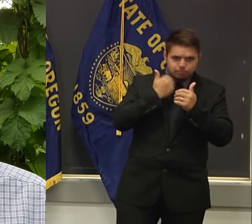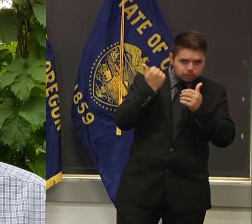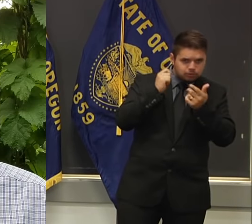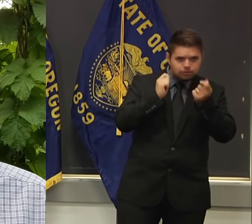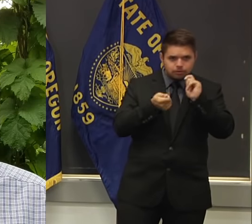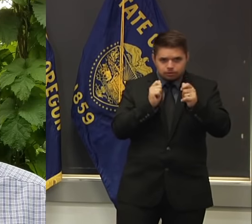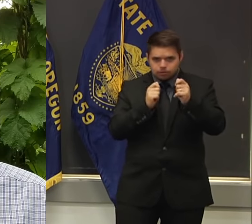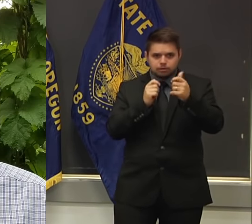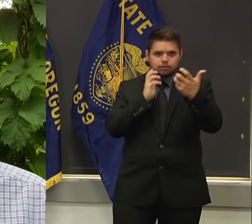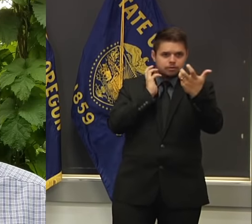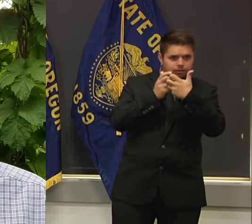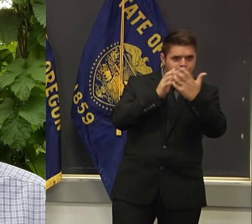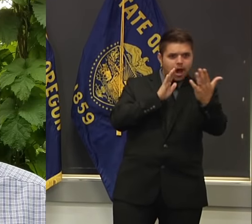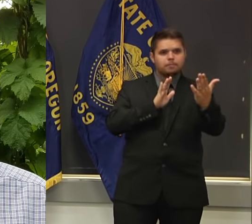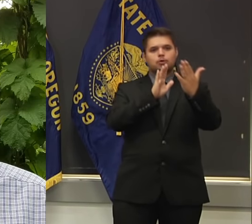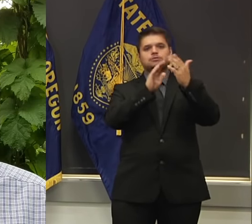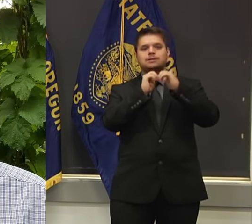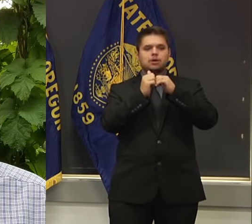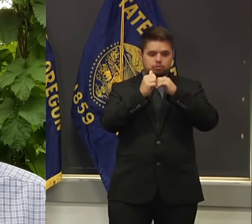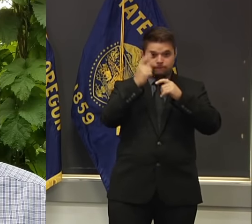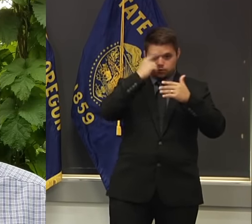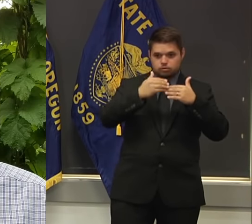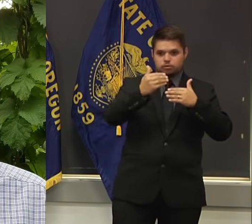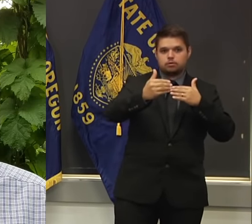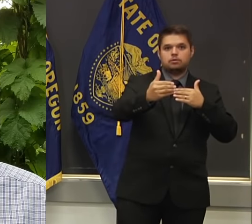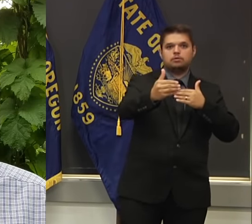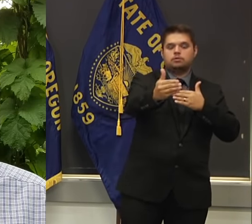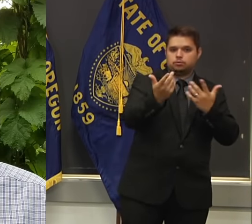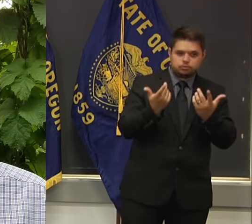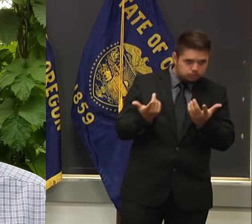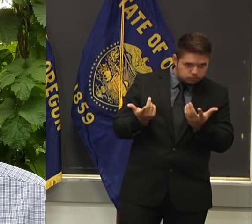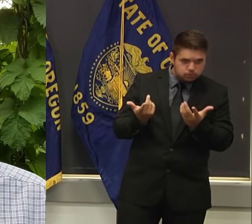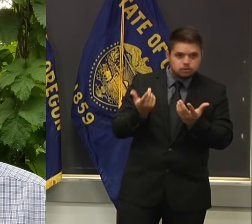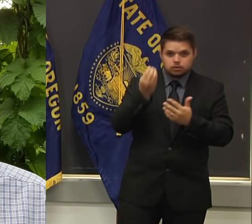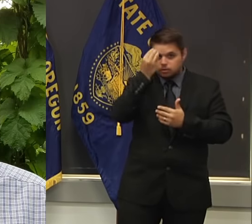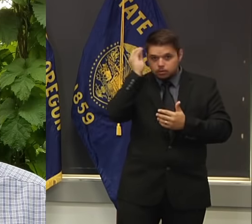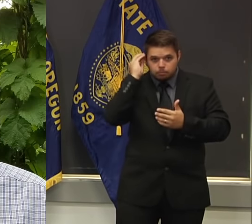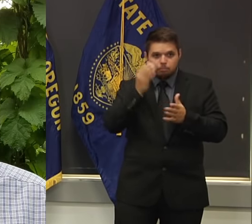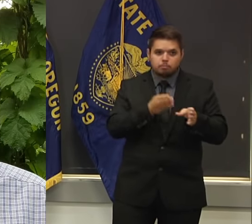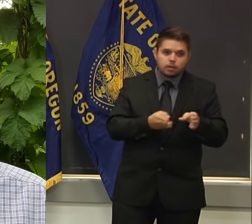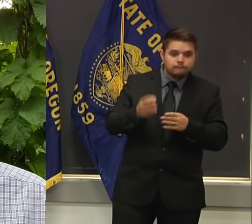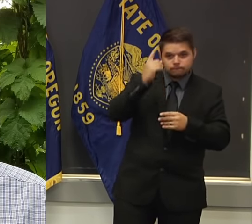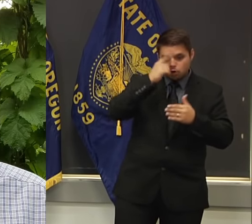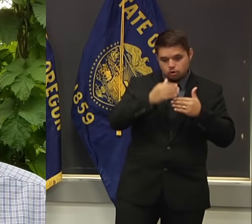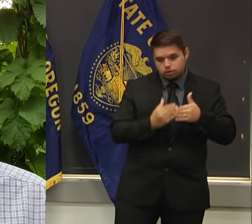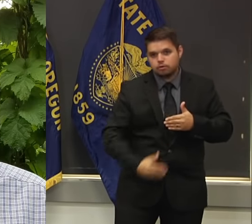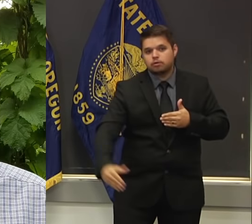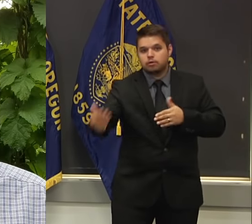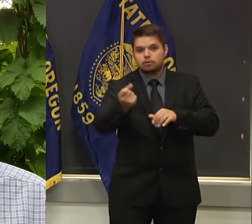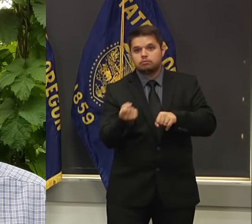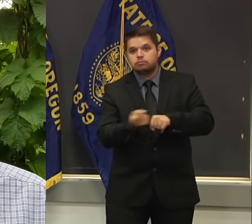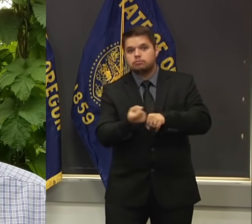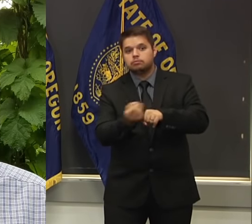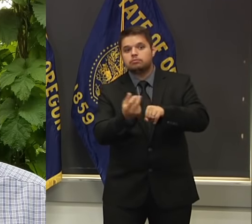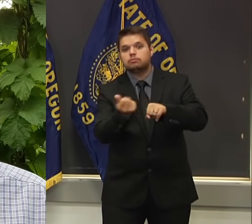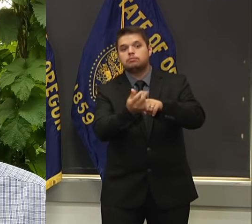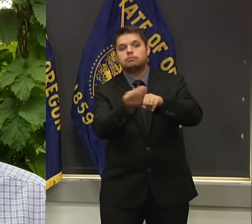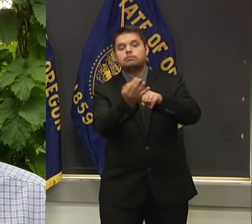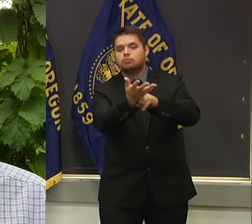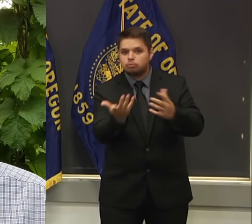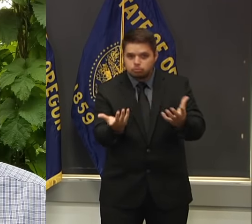to preparing for future events and even preparing for wildfire season next year. So things you